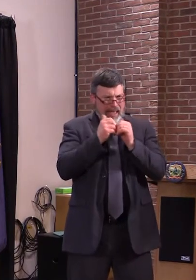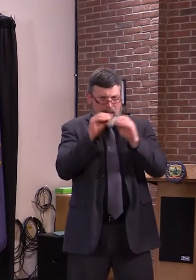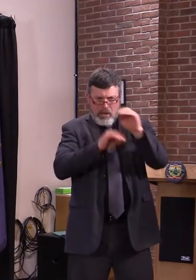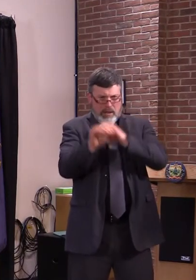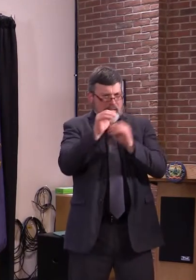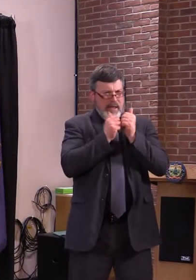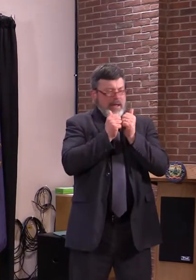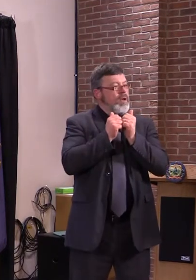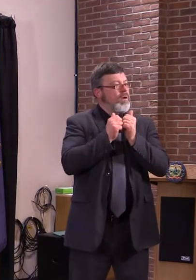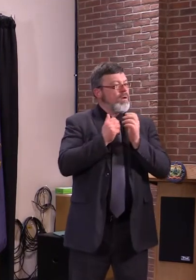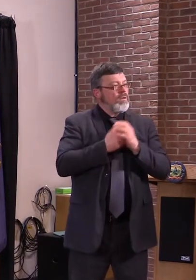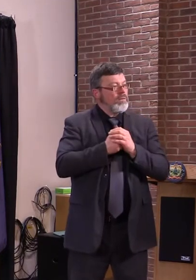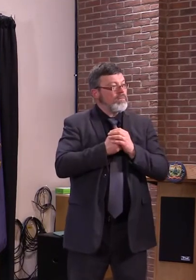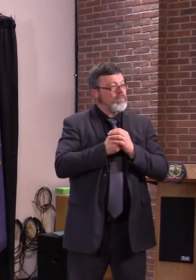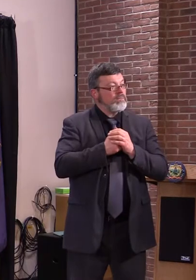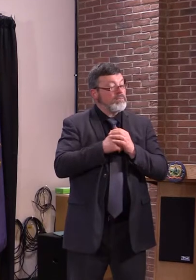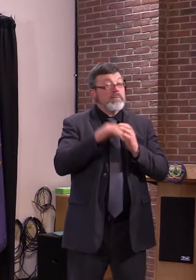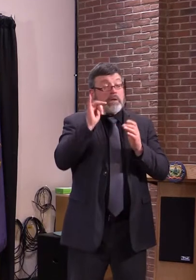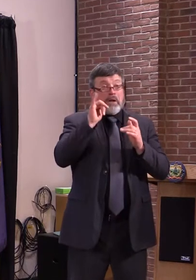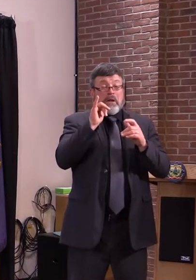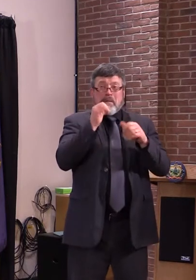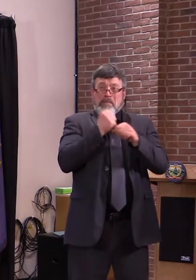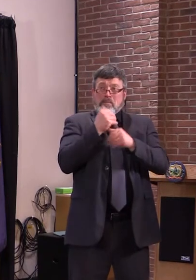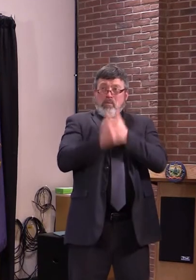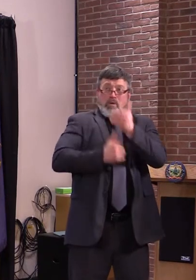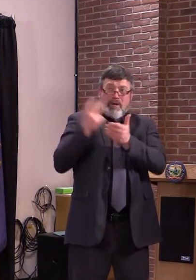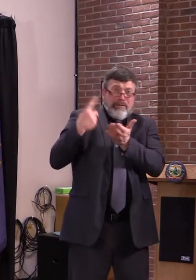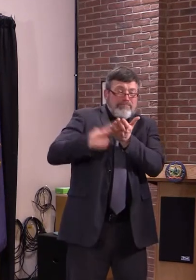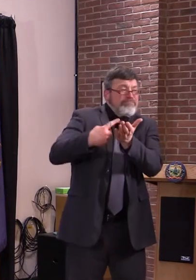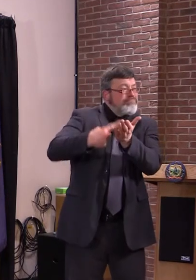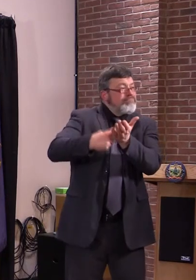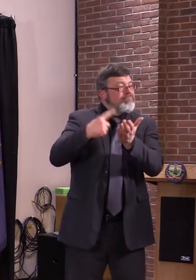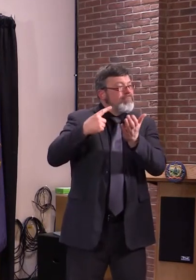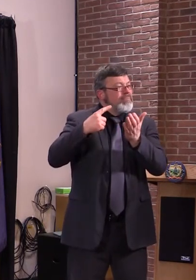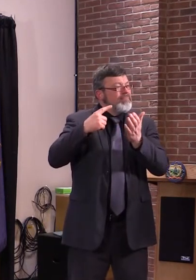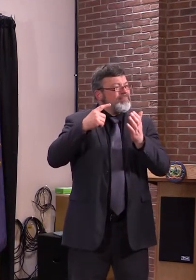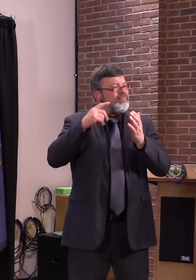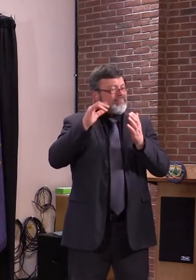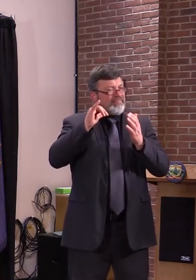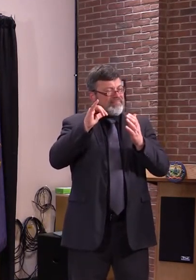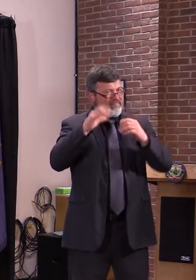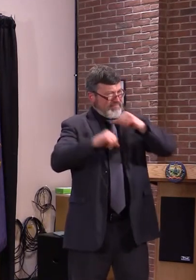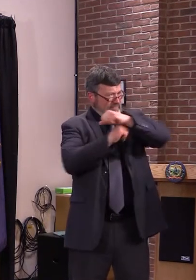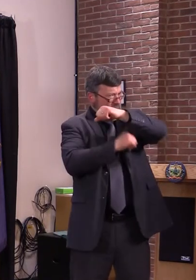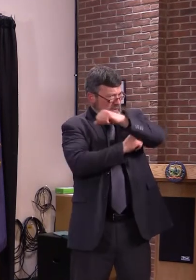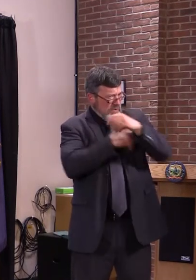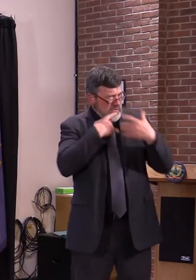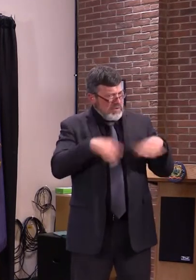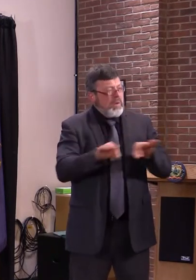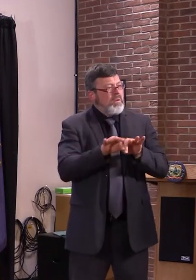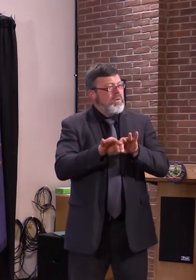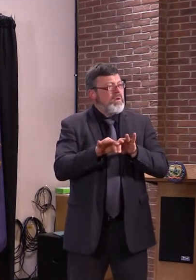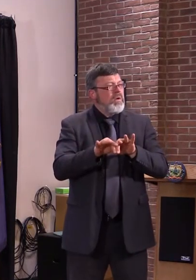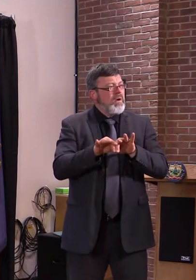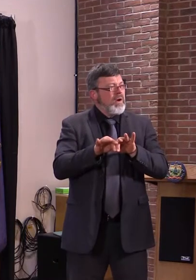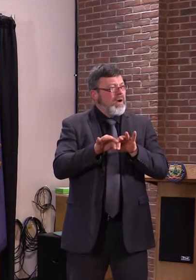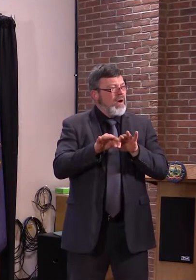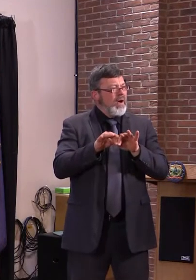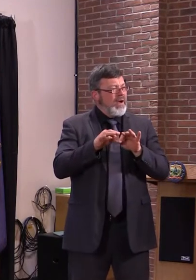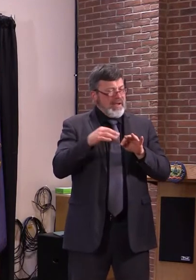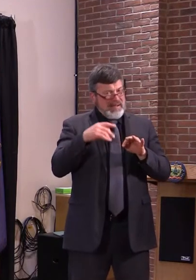construct continues to place ARPA funding at risk and does not adequately address the administration's primary